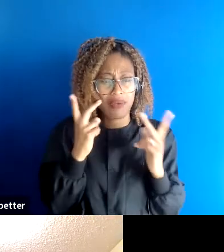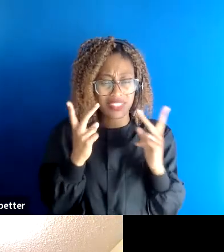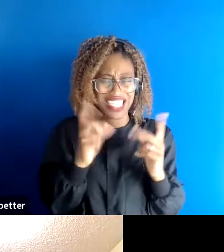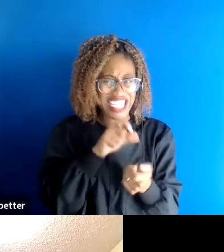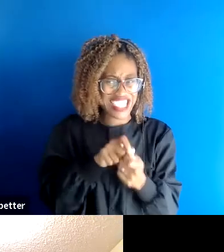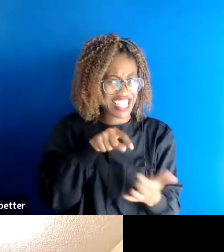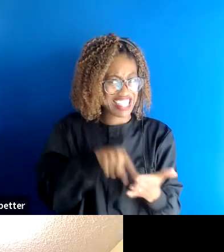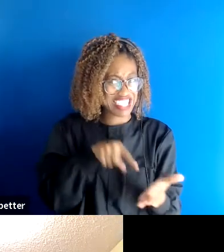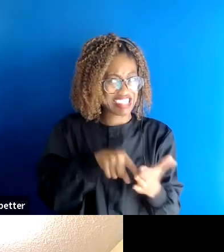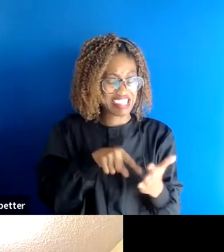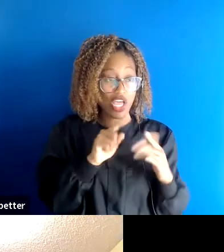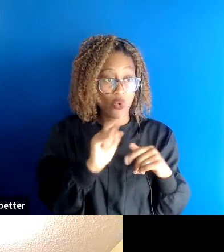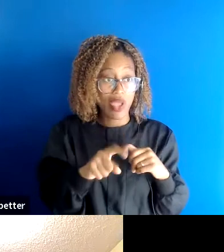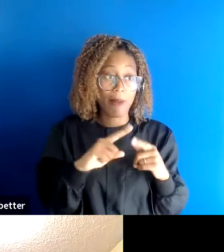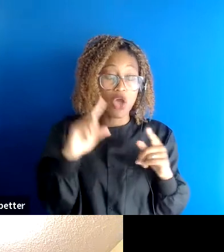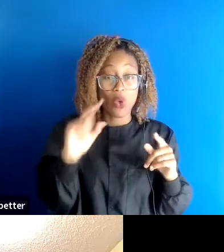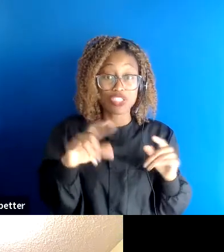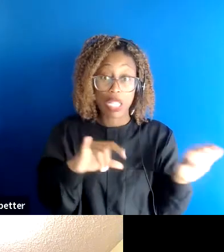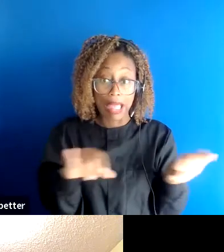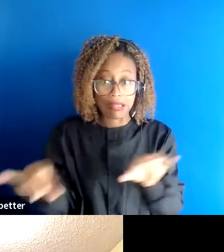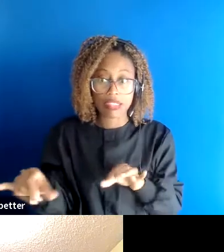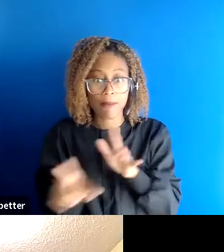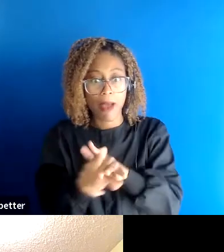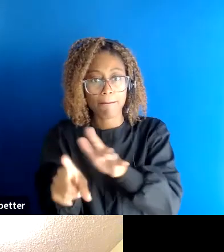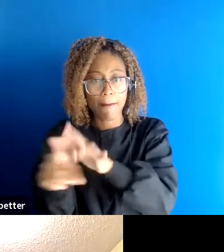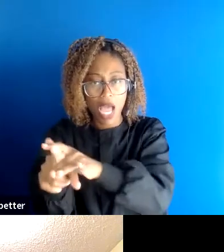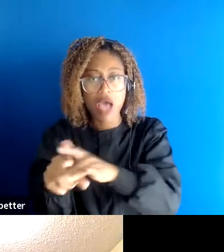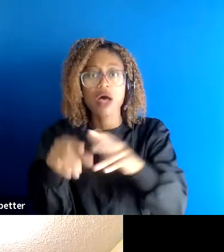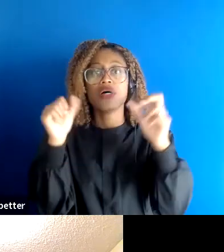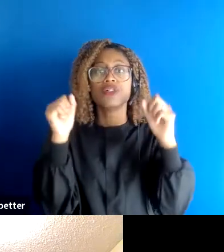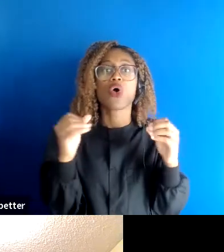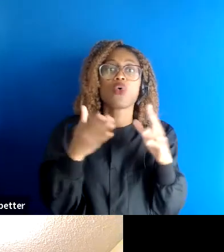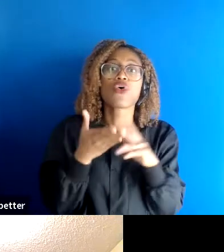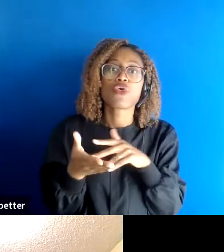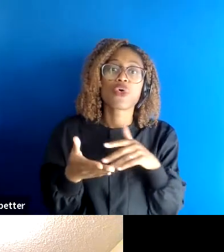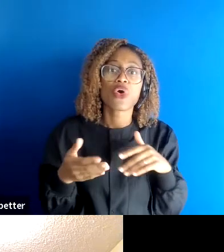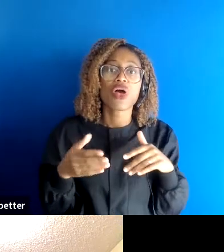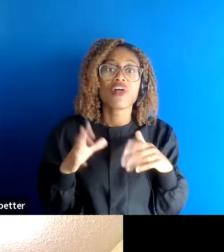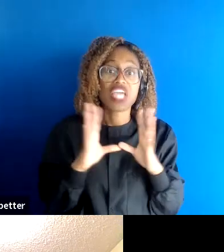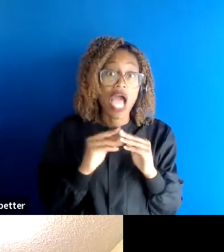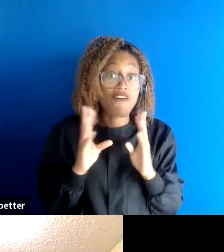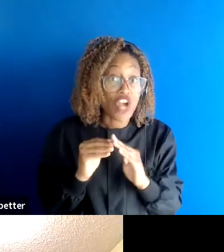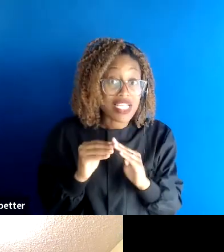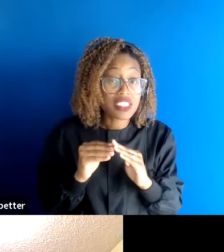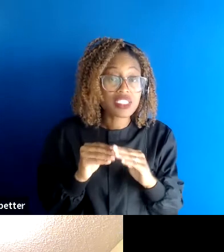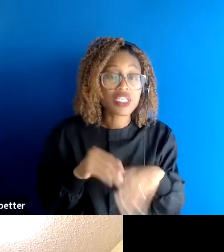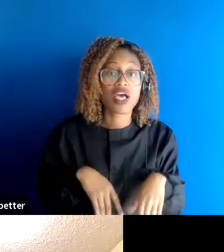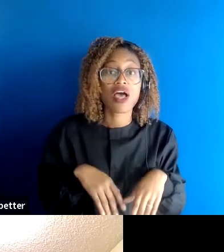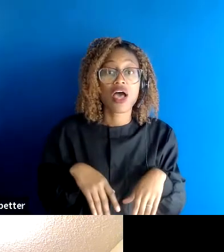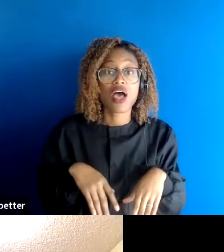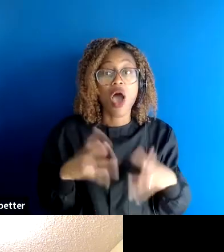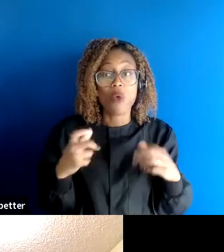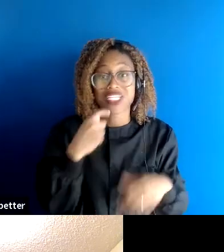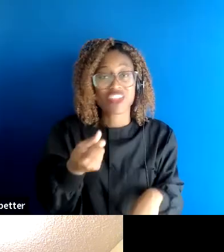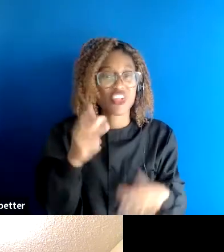question, but questions like this continue to pop up. And throughout the conference, I do want to say there are